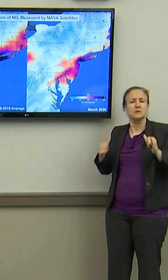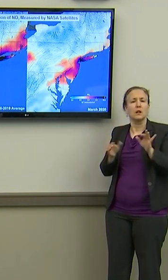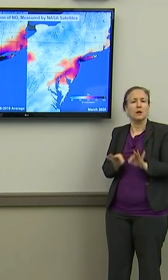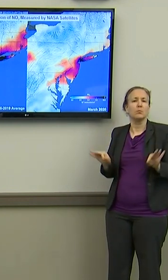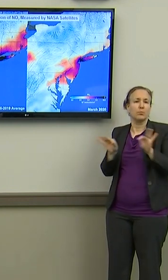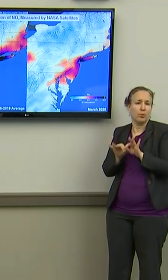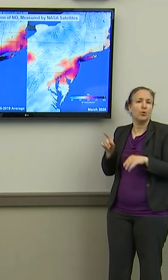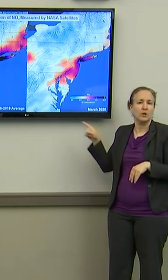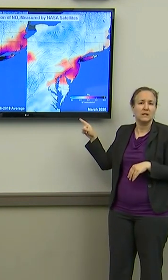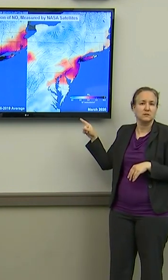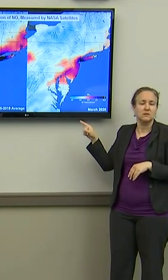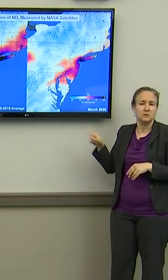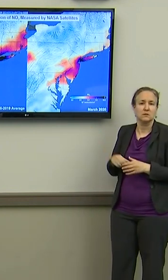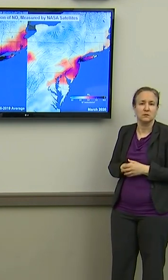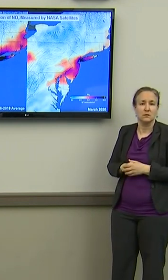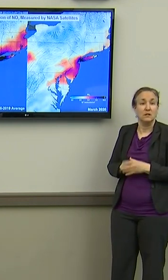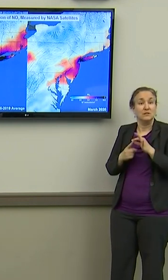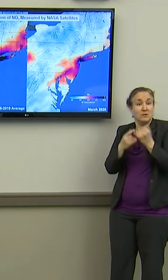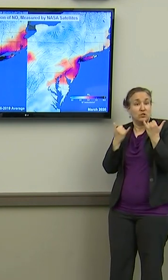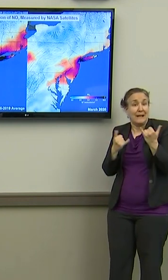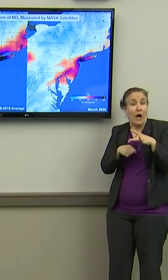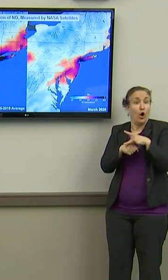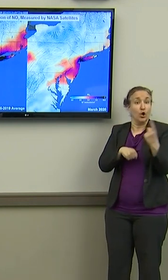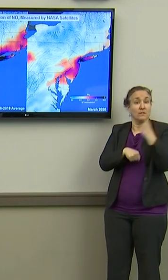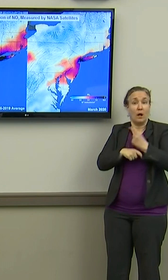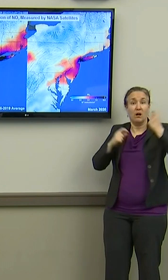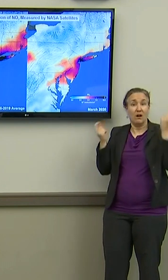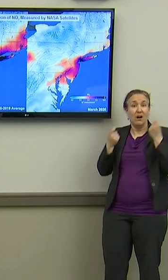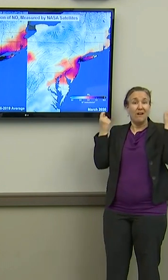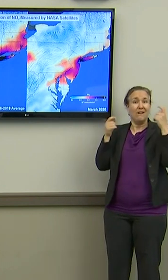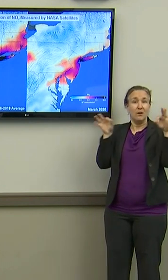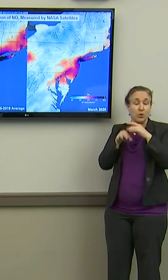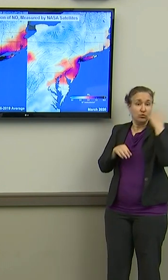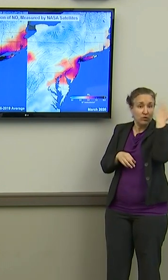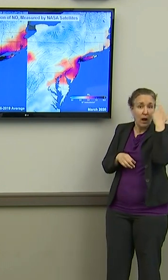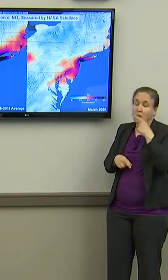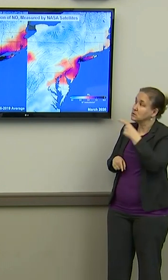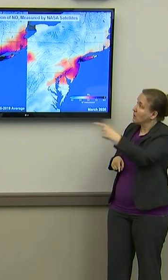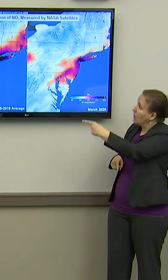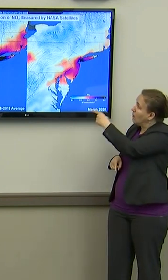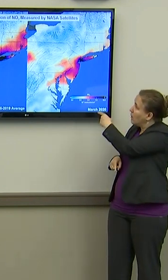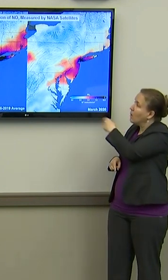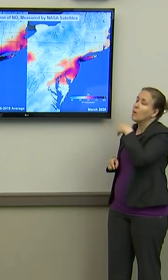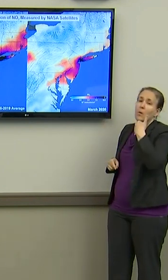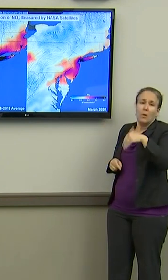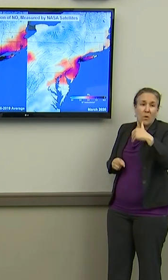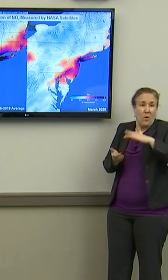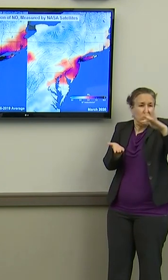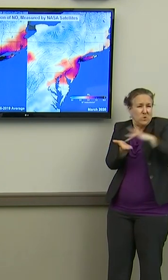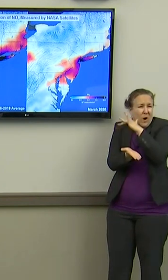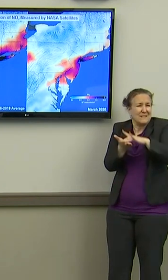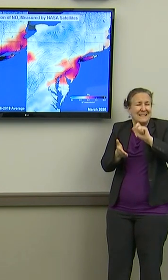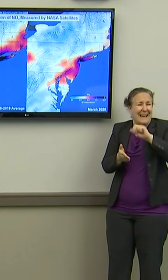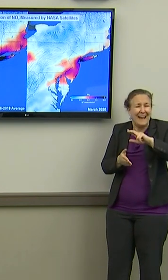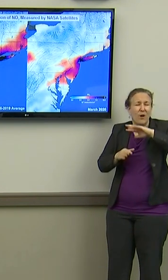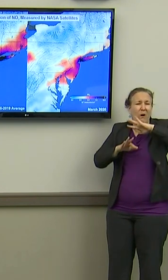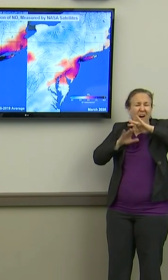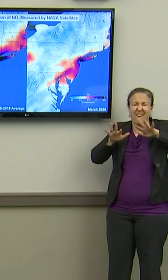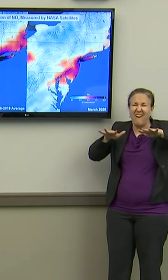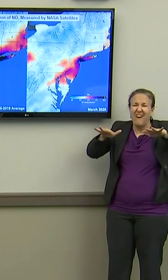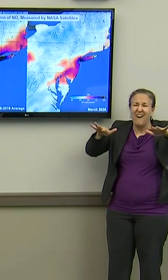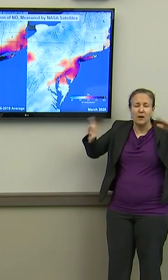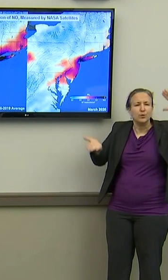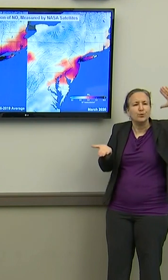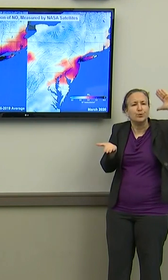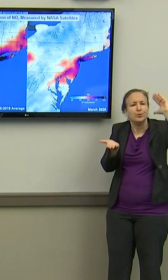thing, particularly as we celebrate this Earth Day, to know that this extremely toxic air pollutant has